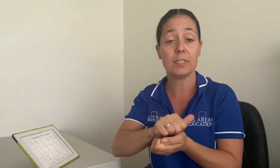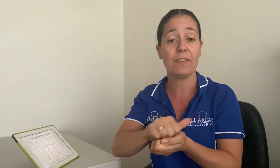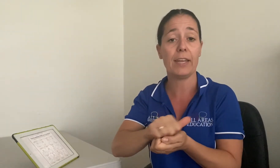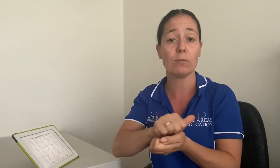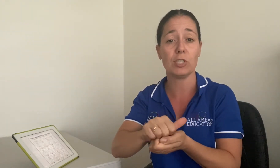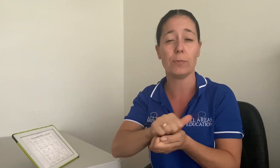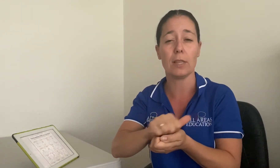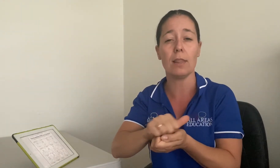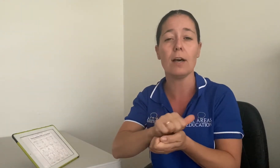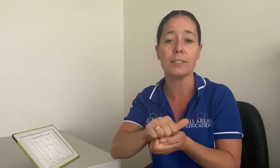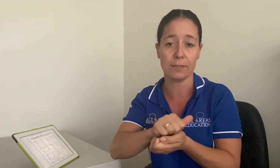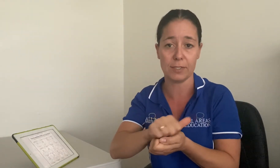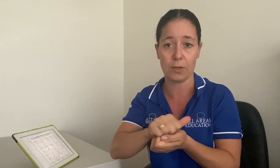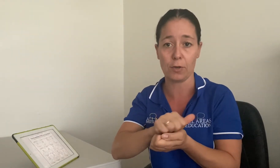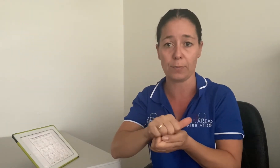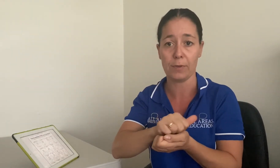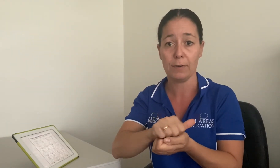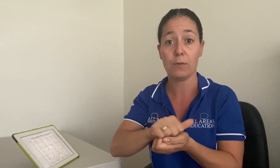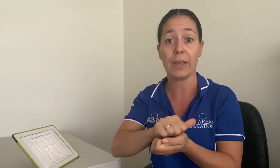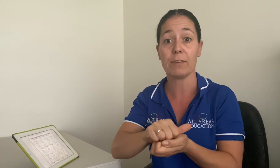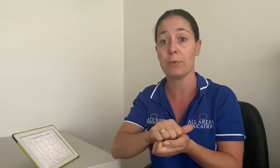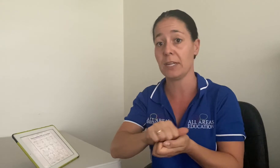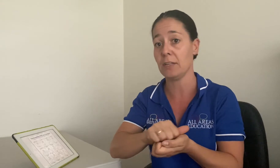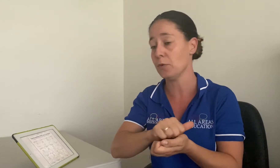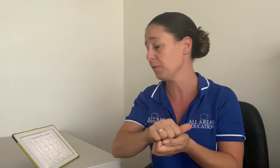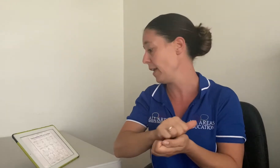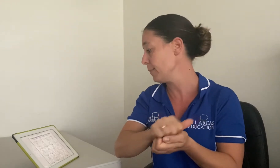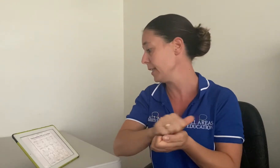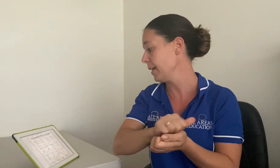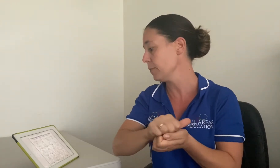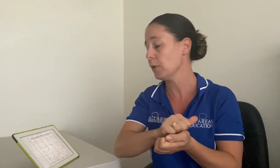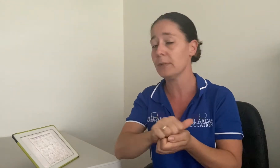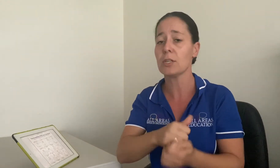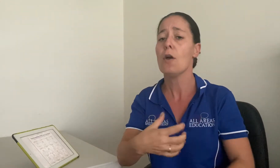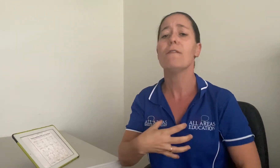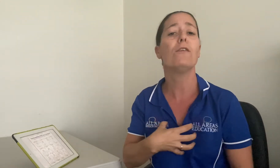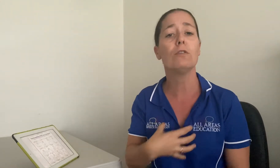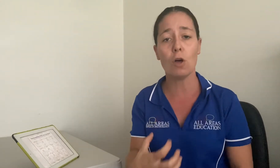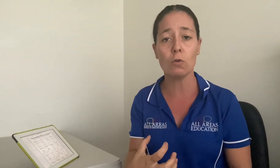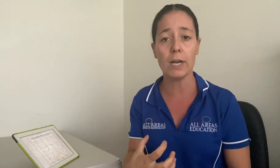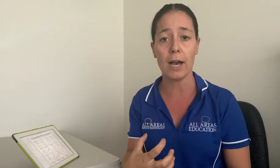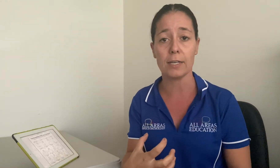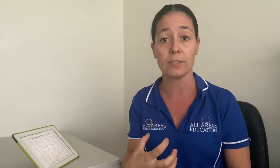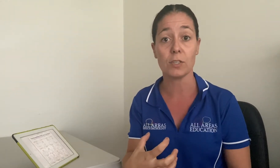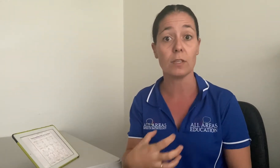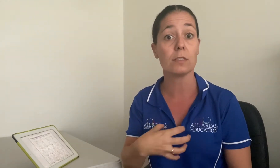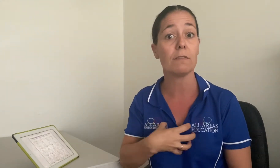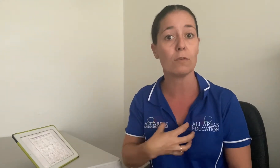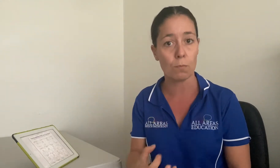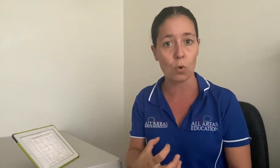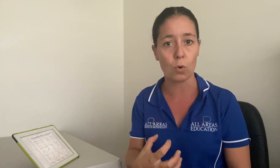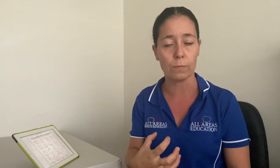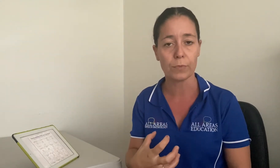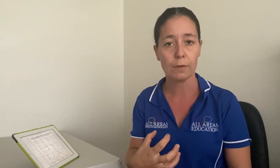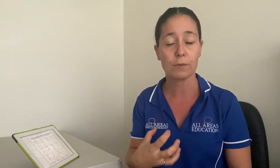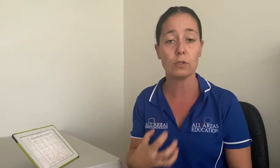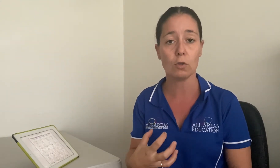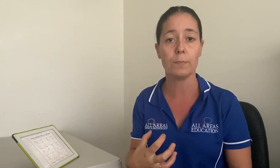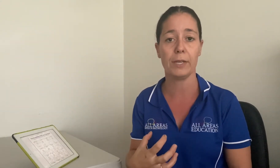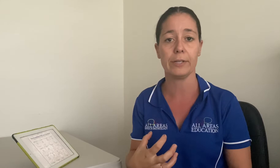hand washing with lots of soap for everybody in your family at the moment. For longer, so the sign for more, for a longer period of